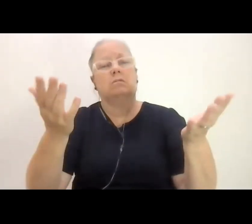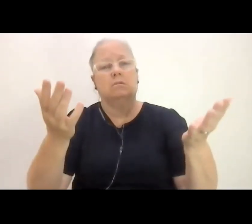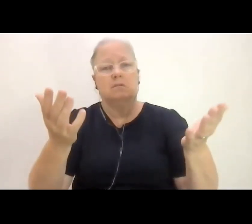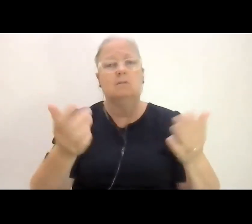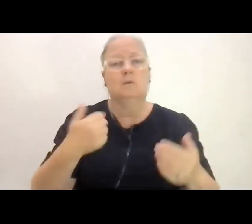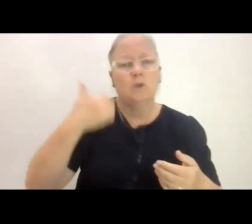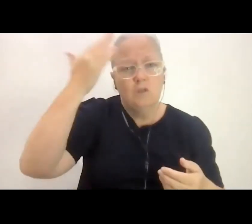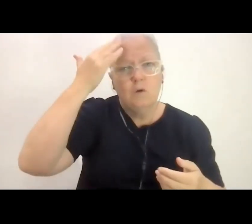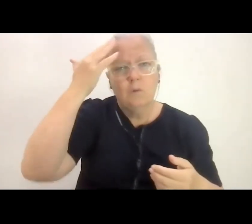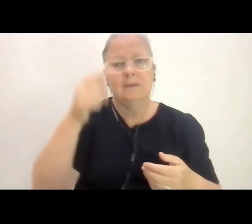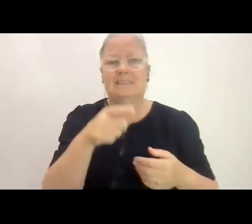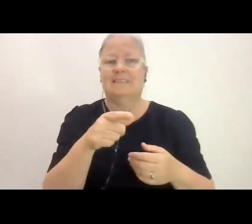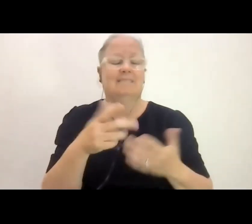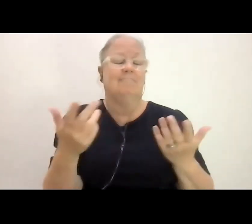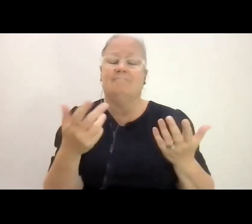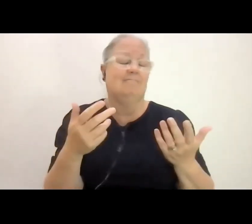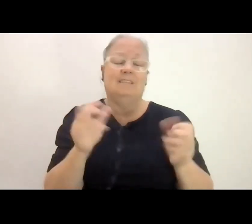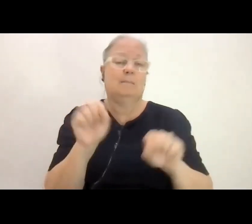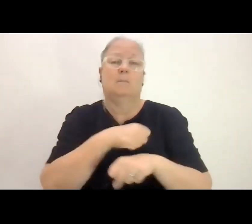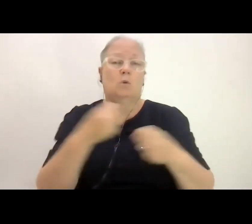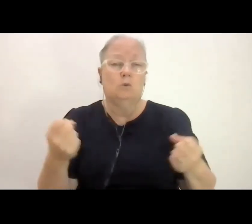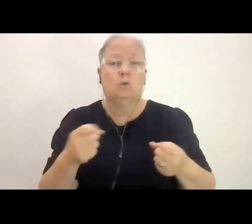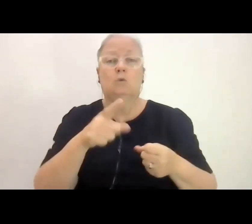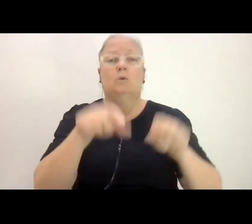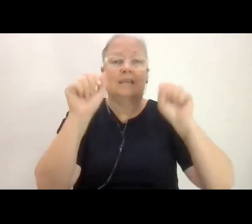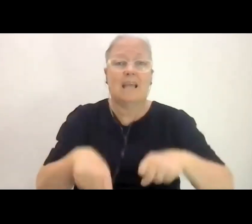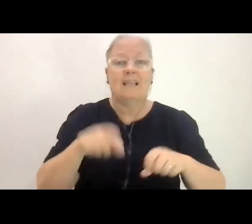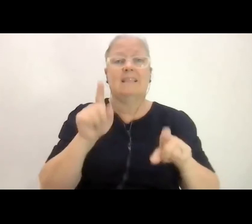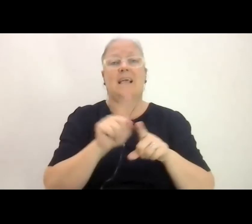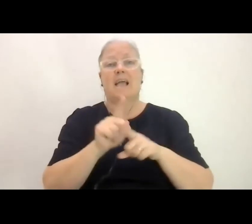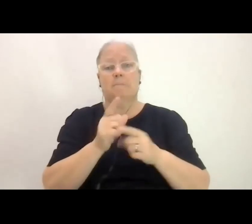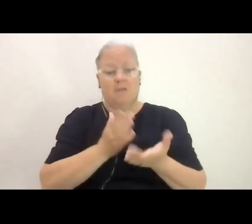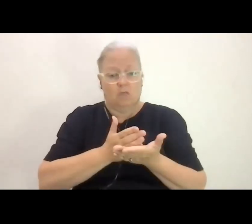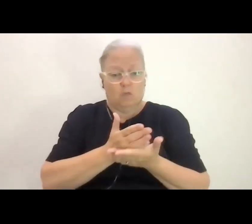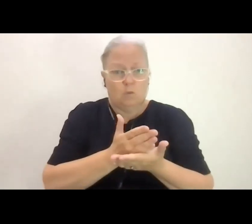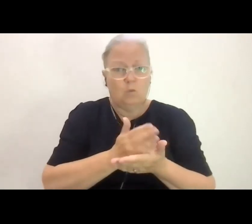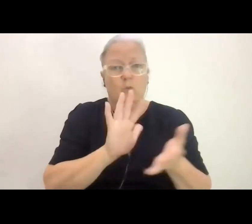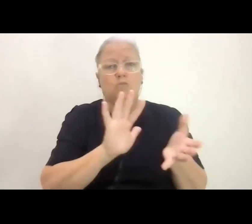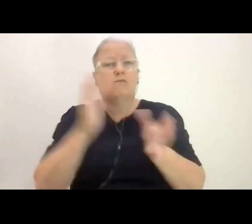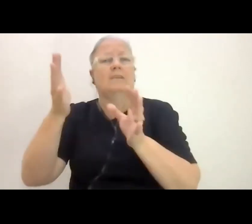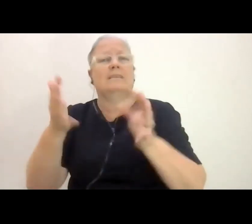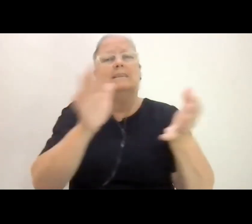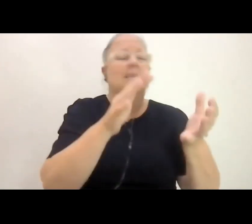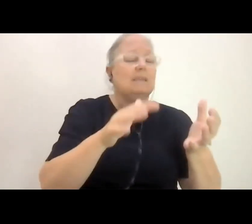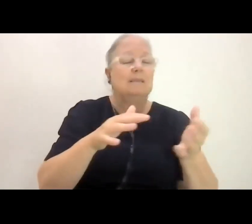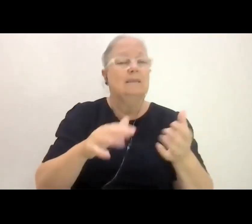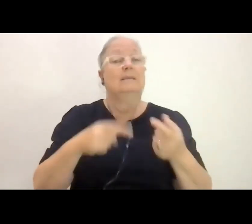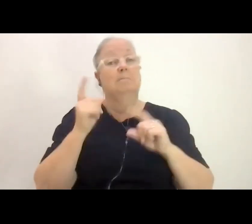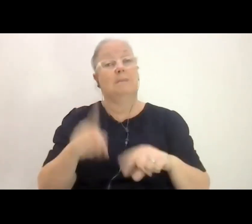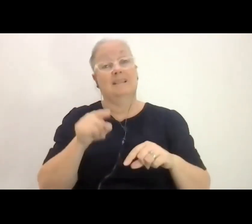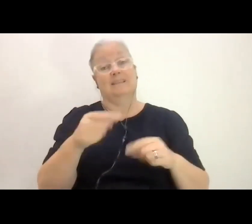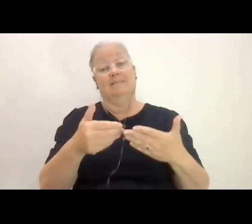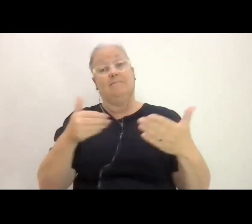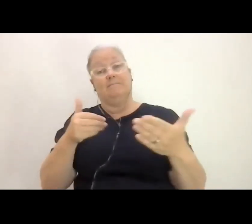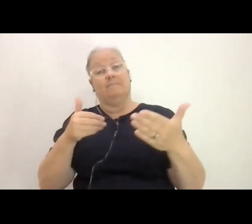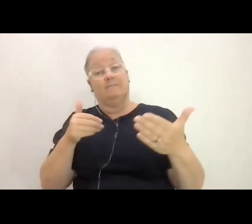know that it's almost impossible to do that in the middle of the crisis. So that's why long presence before the crisis in the communities